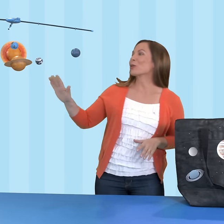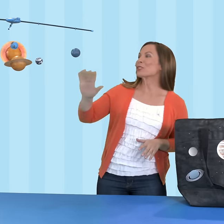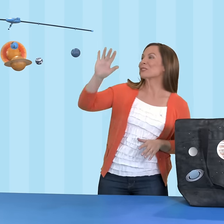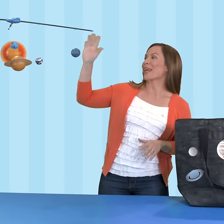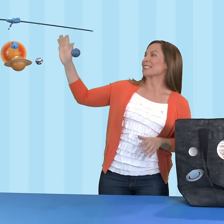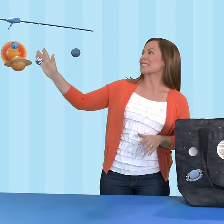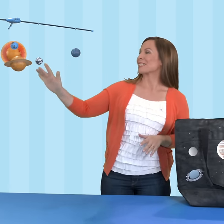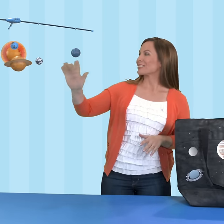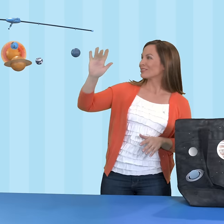outer space.